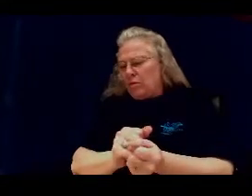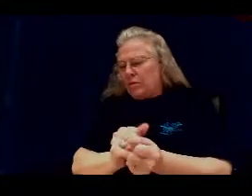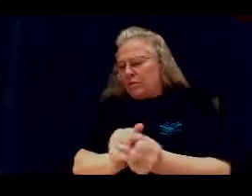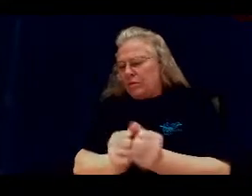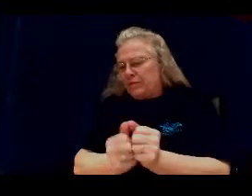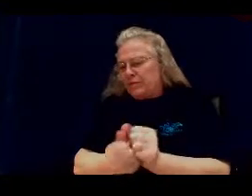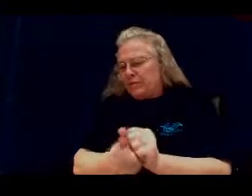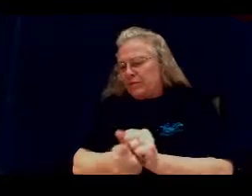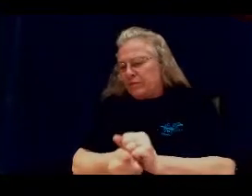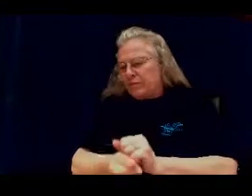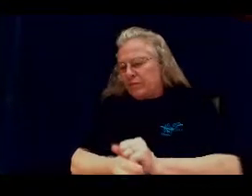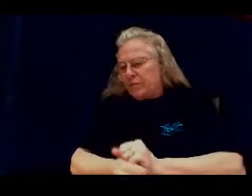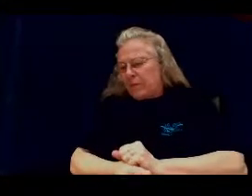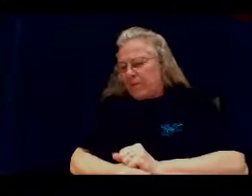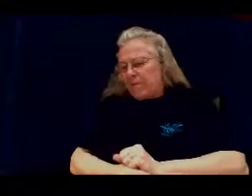Woes,